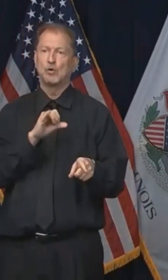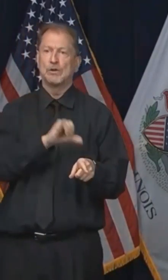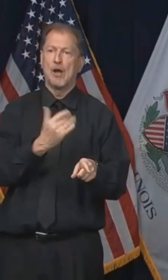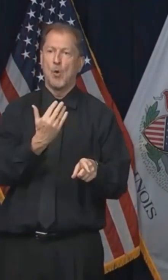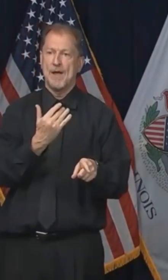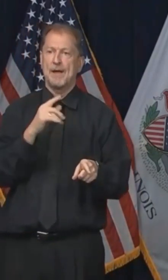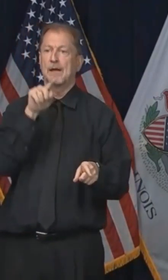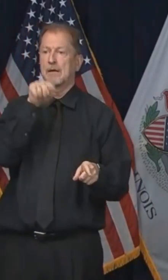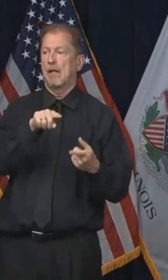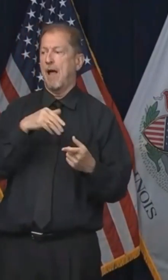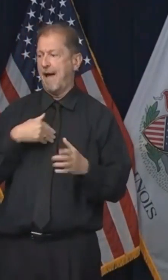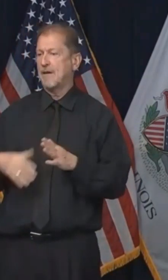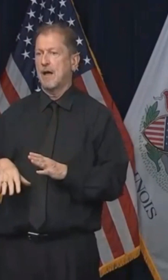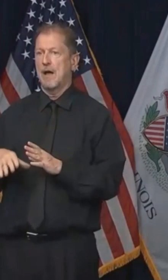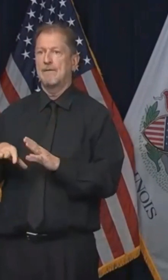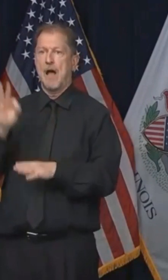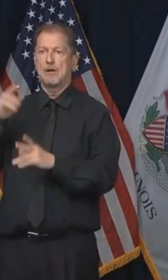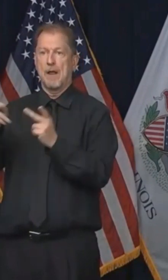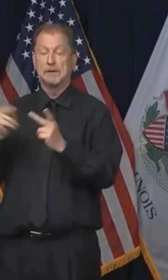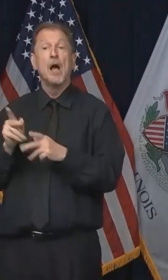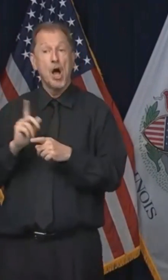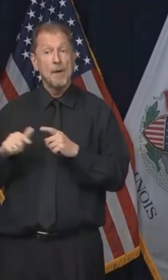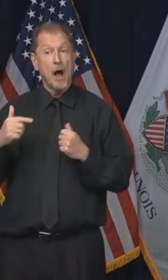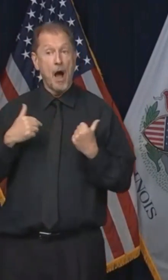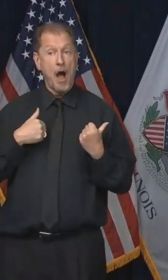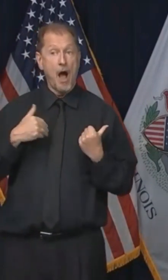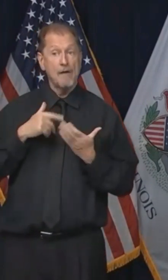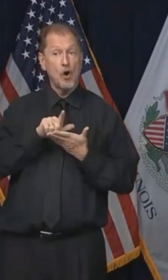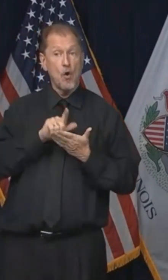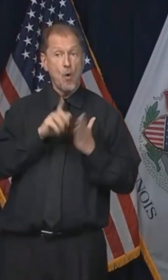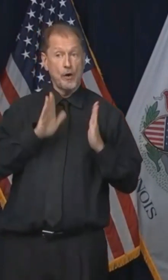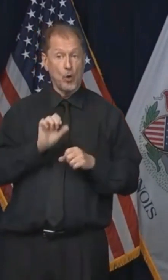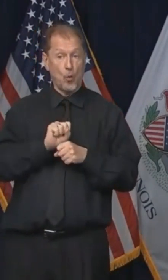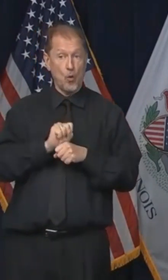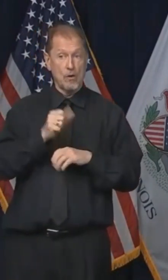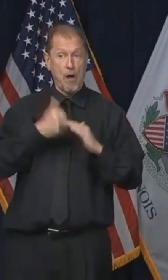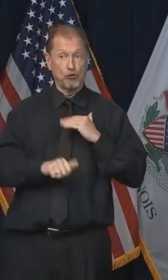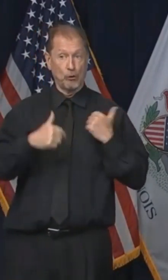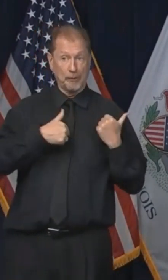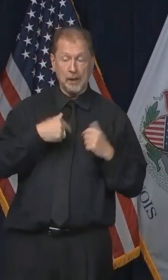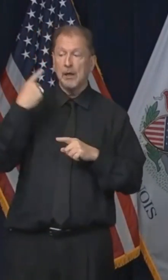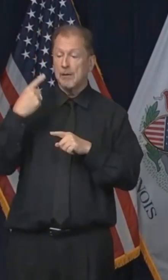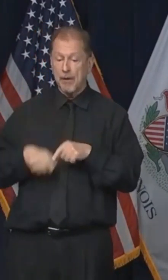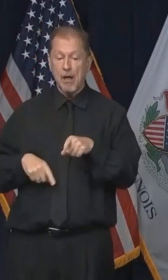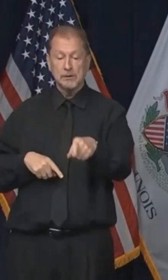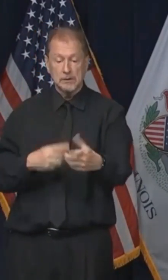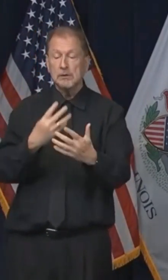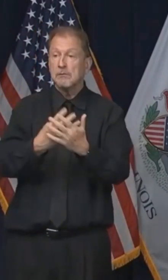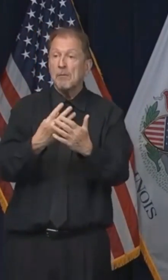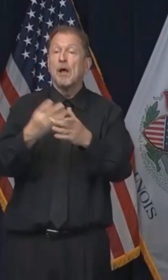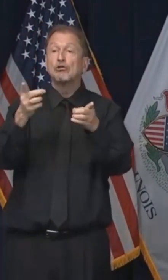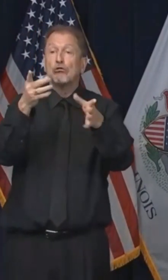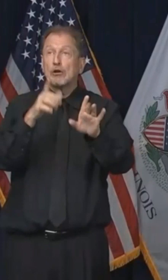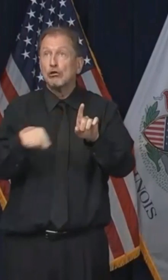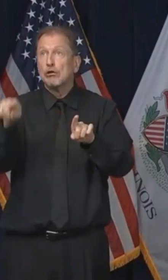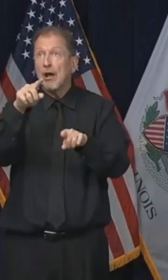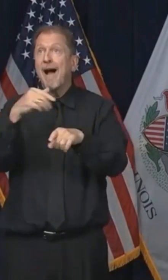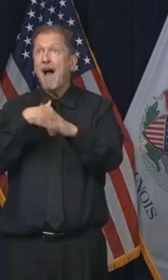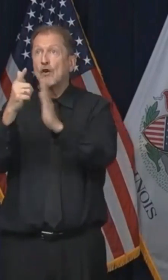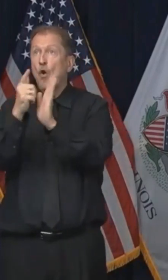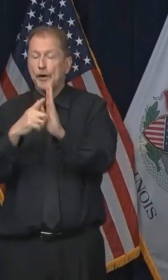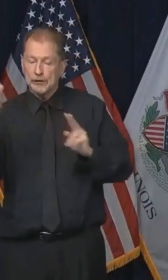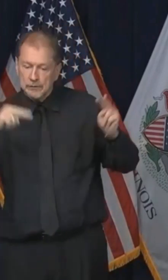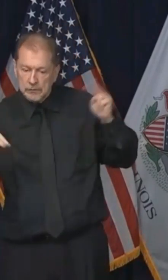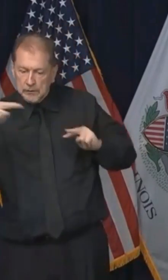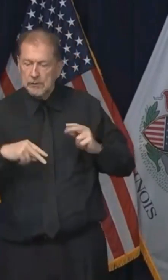legal staff every day. We have lawyers on my staff as well as the Department of Corrections director and his staff looking